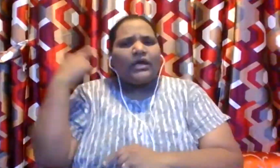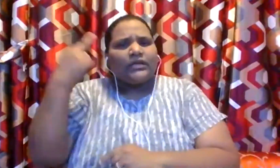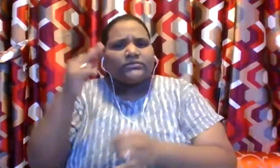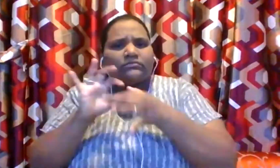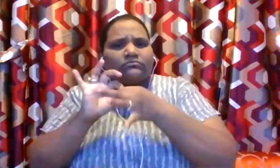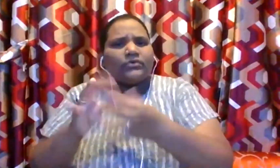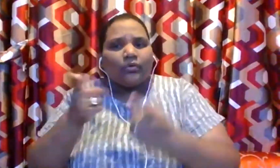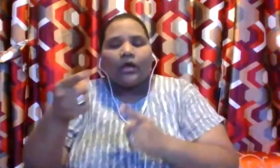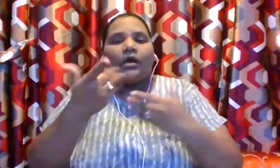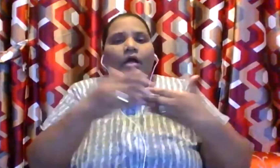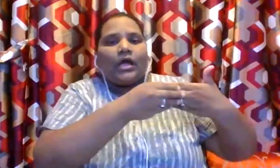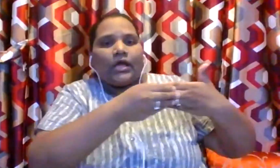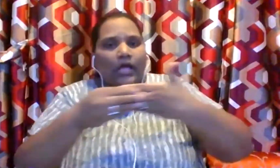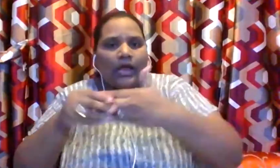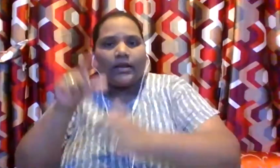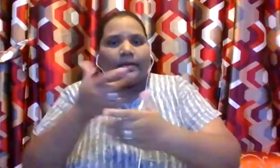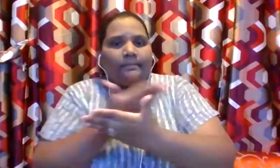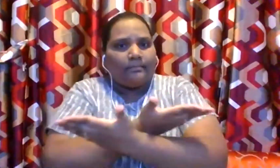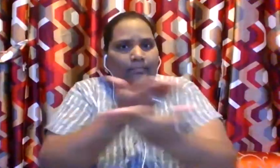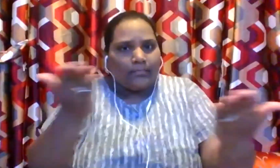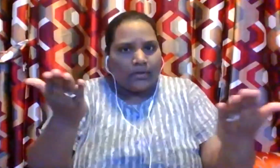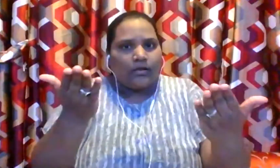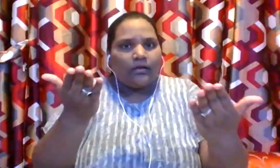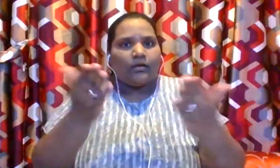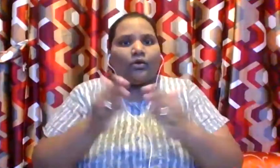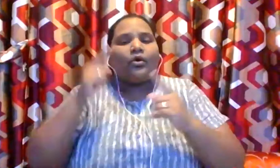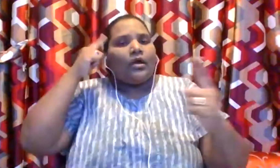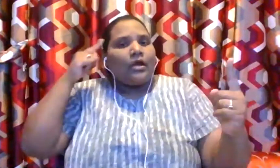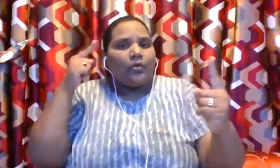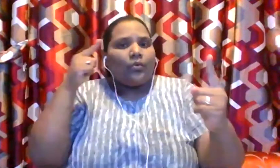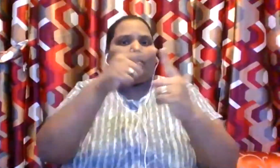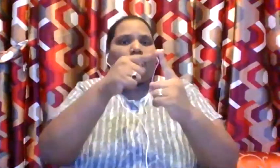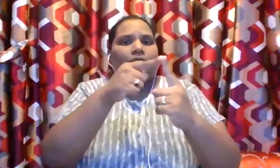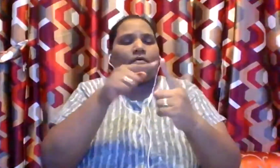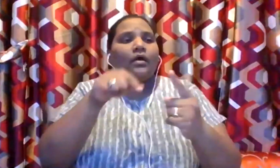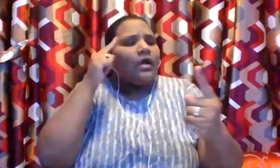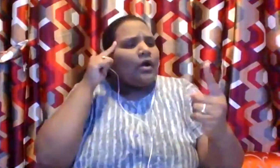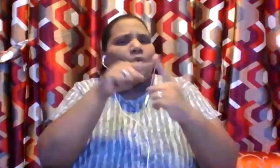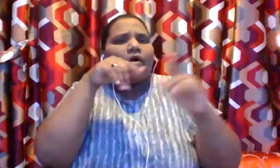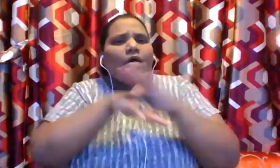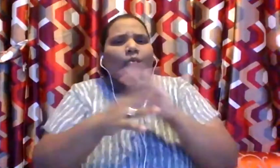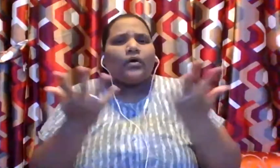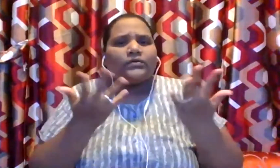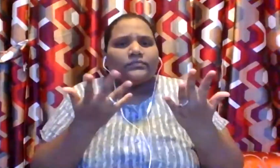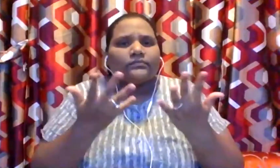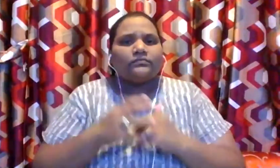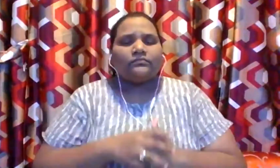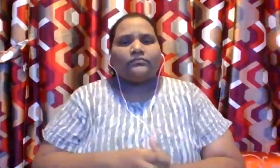human being towards the ultimate goal. And what is the ultimate goal? The ultimate goal is love of God.